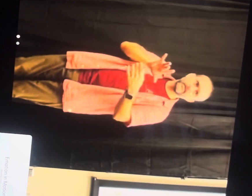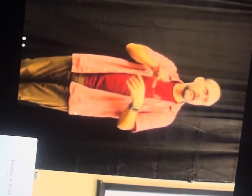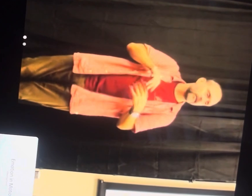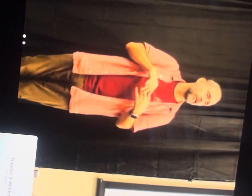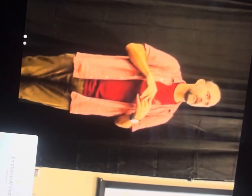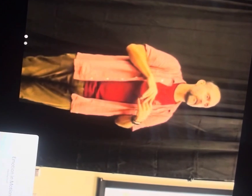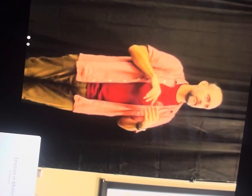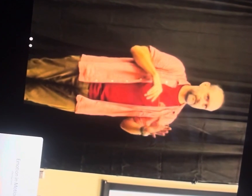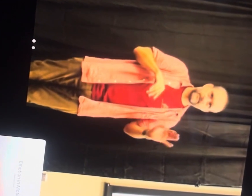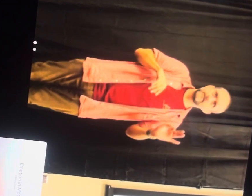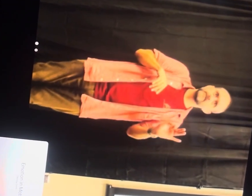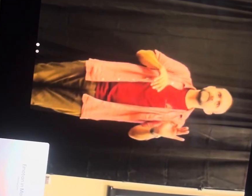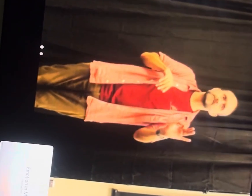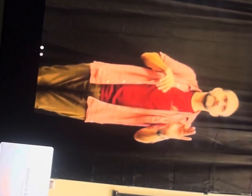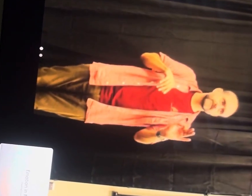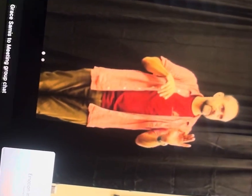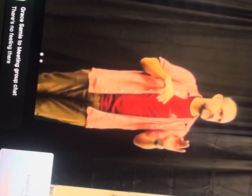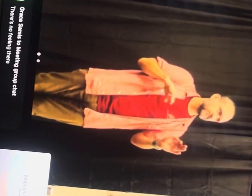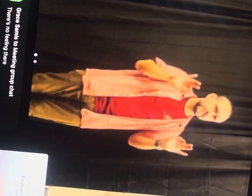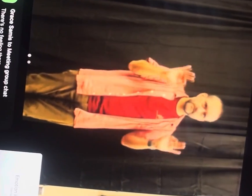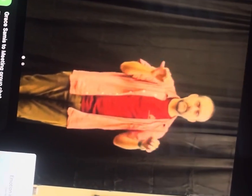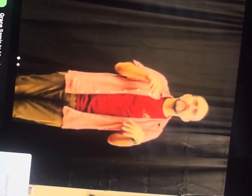old, disconnected.